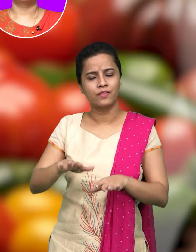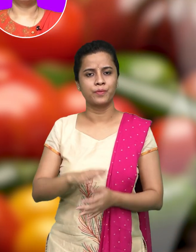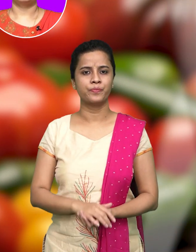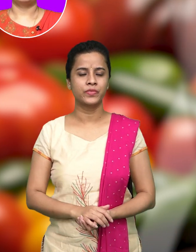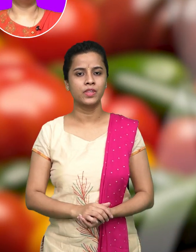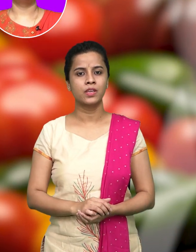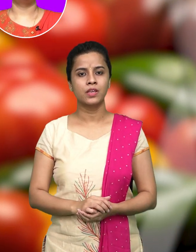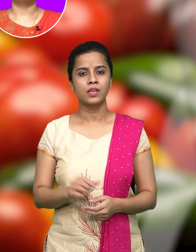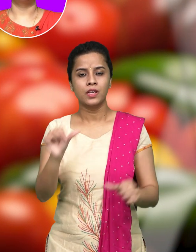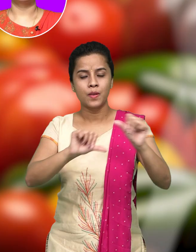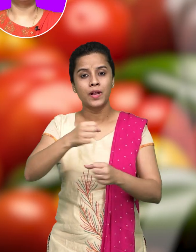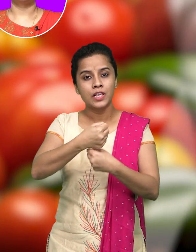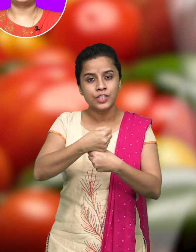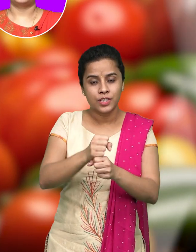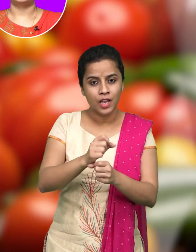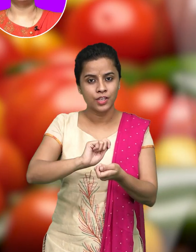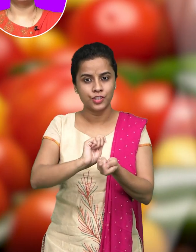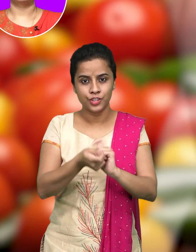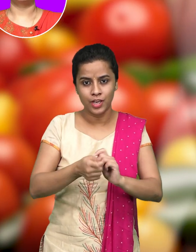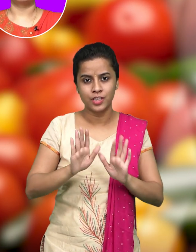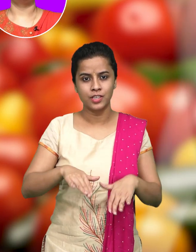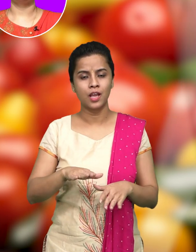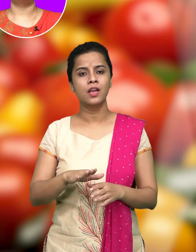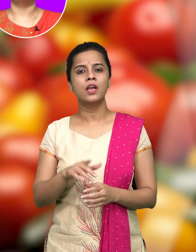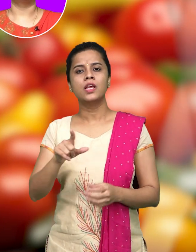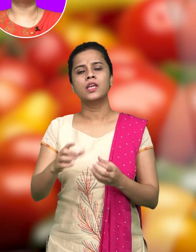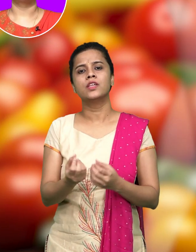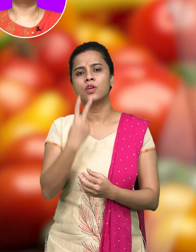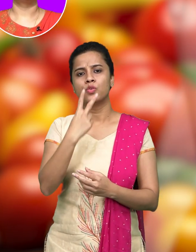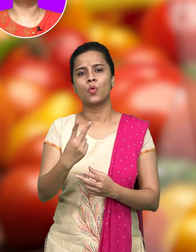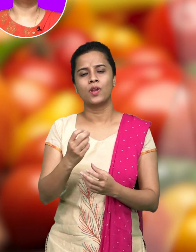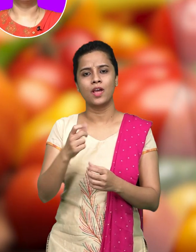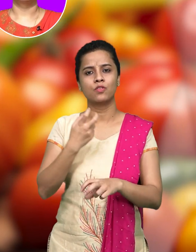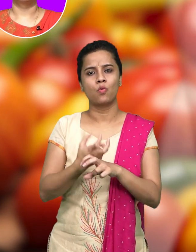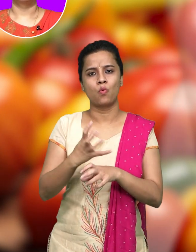Reactants may also be considered as raw materials.